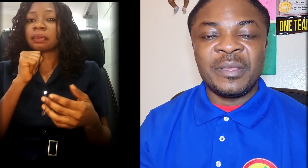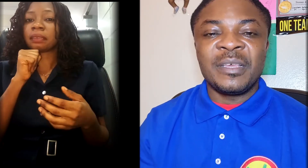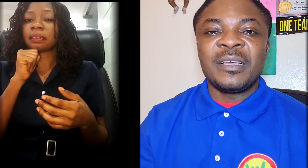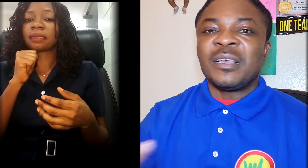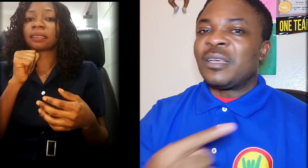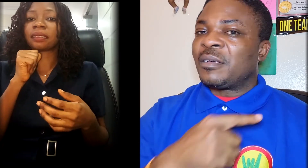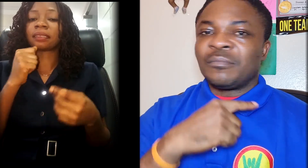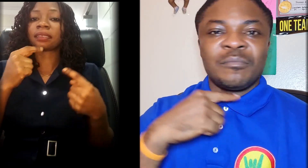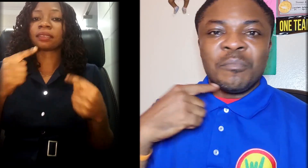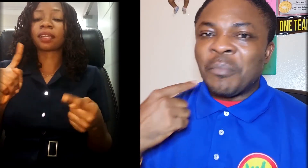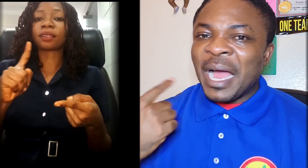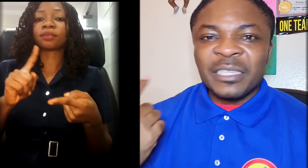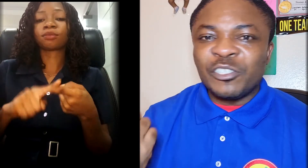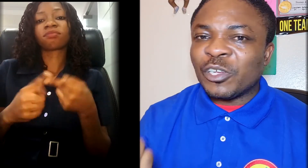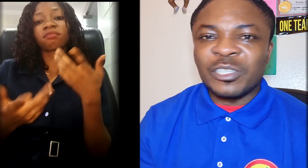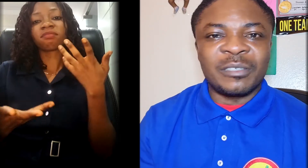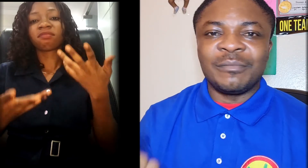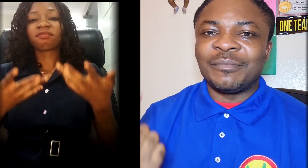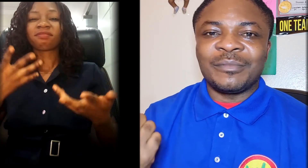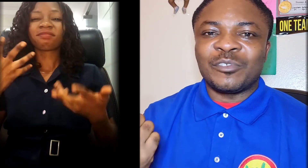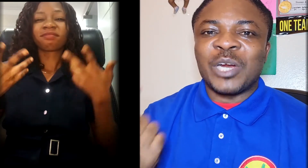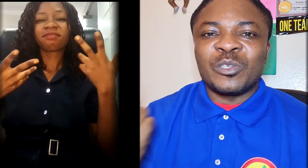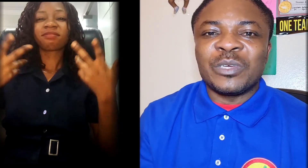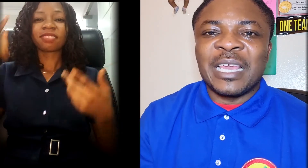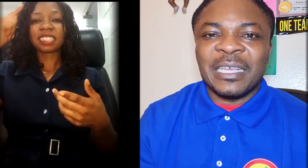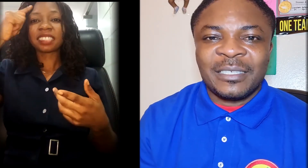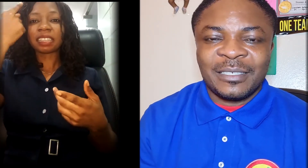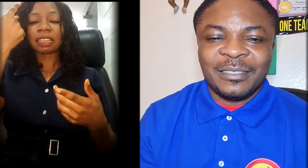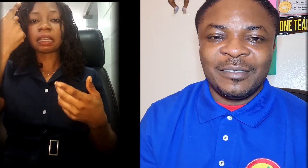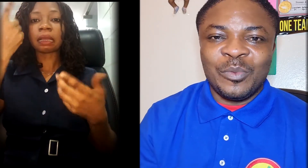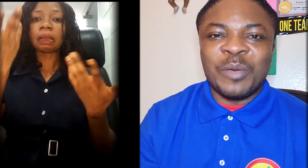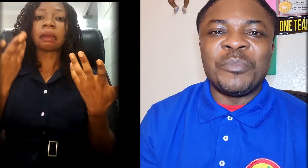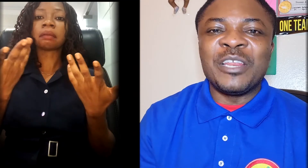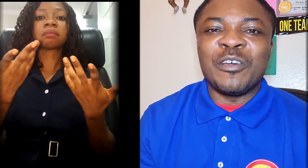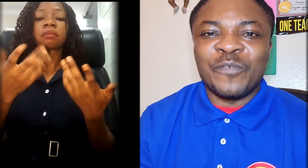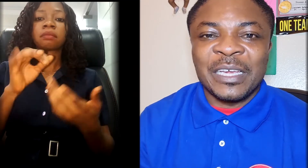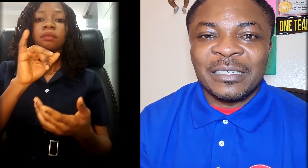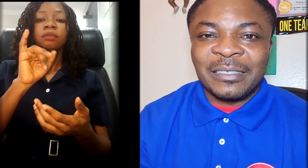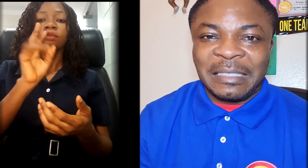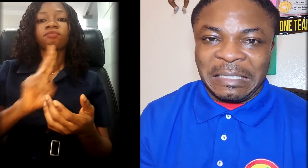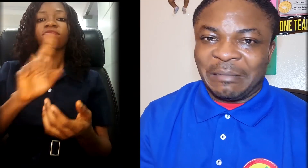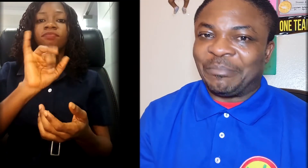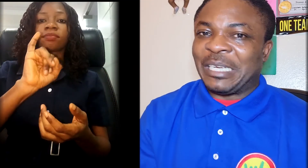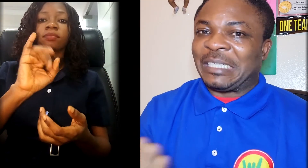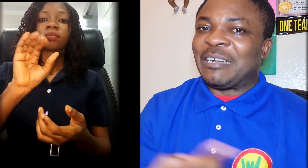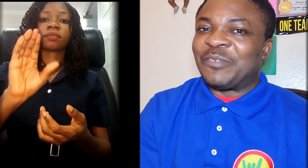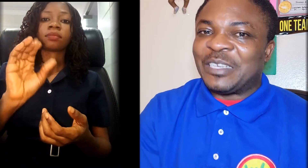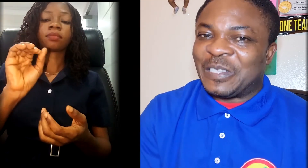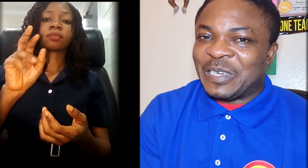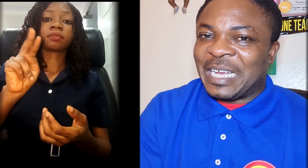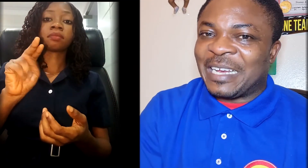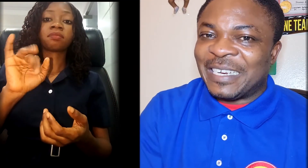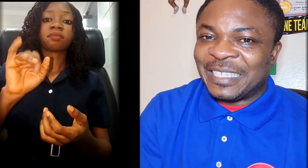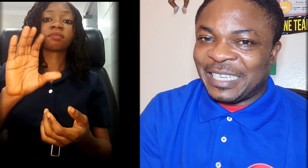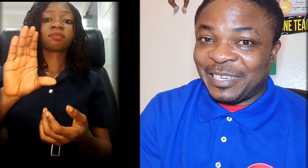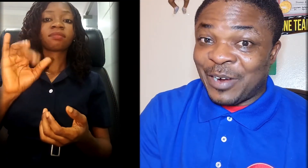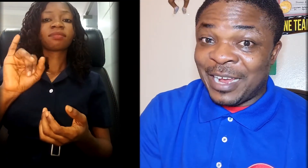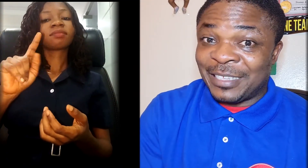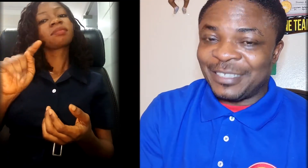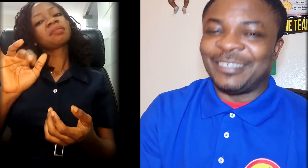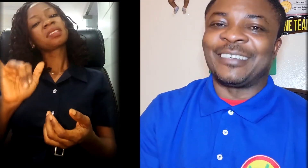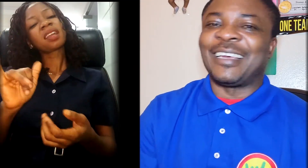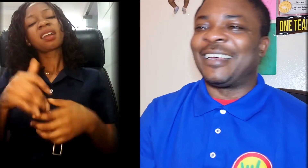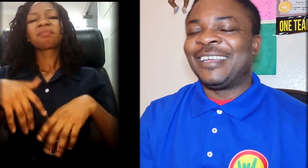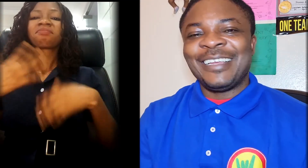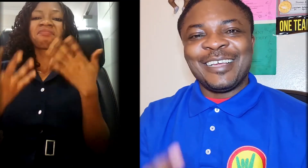name might just try to guess the meaning of it by delving into iconicity,